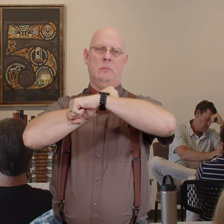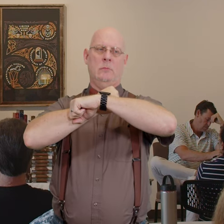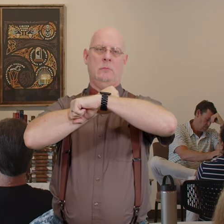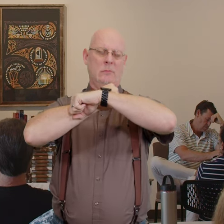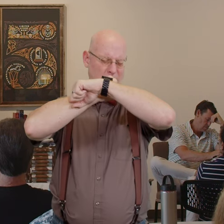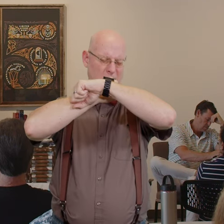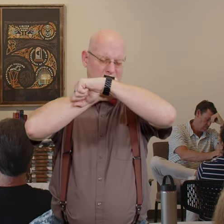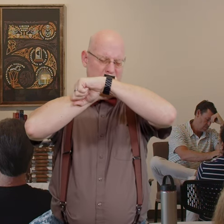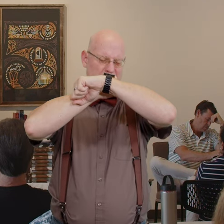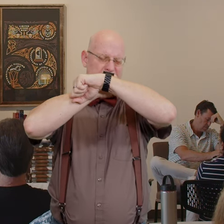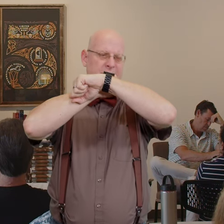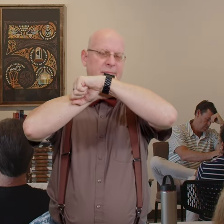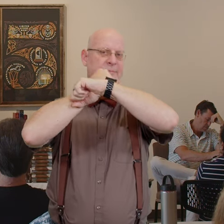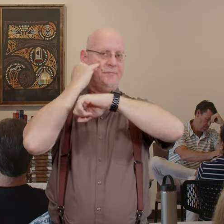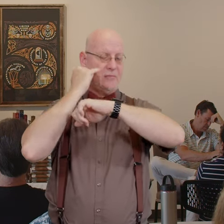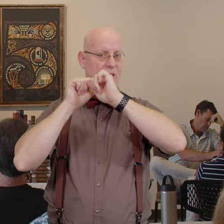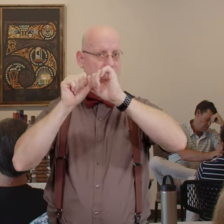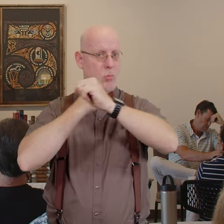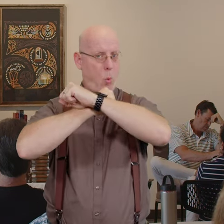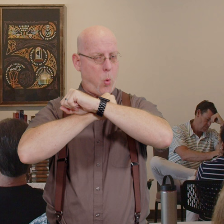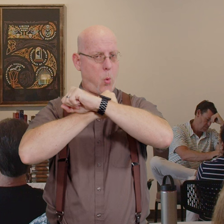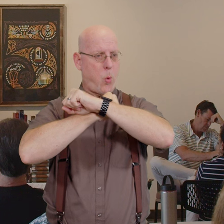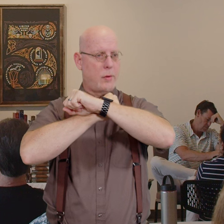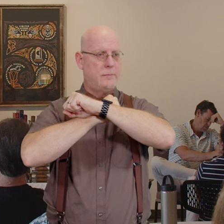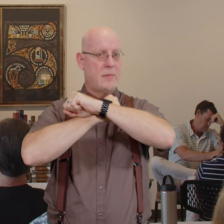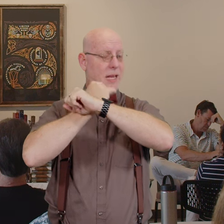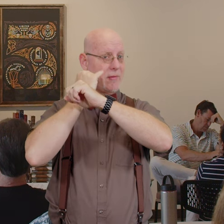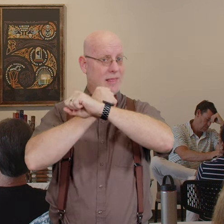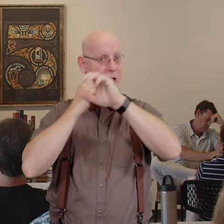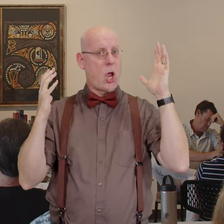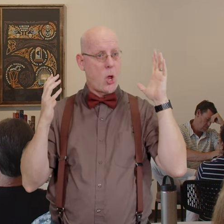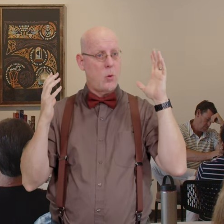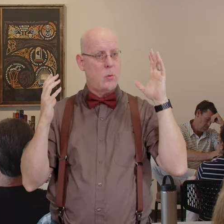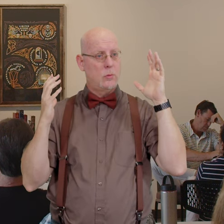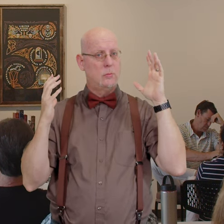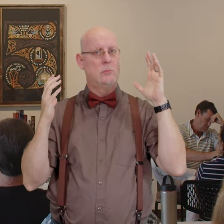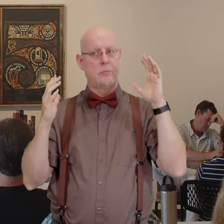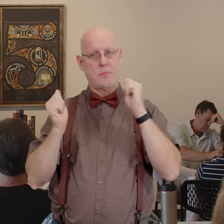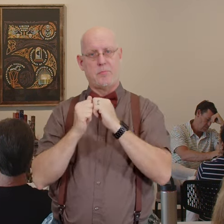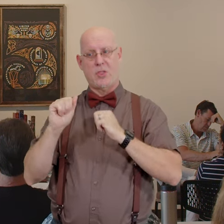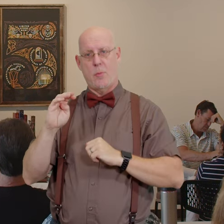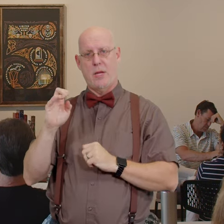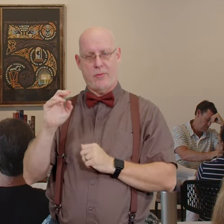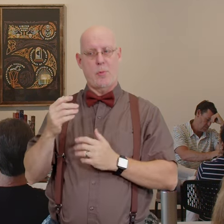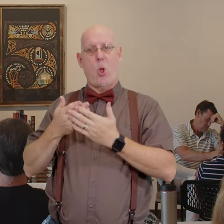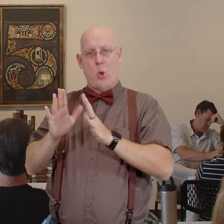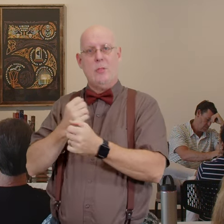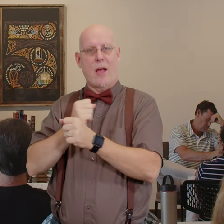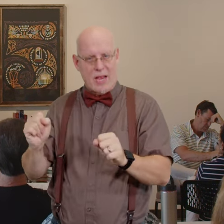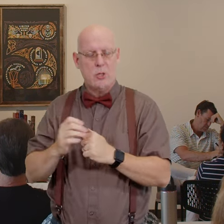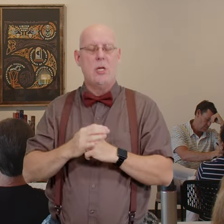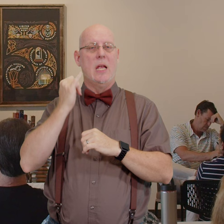life preserver and hang on, and as long as they keep holding on, because if they let go, that's consistent with Arminian thought, they would